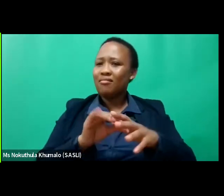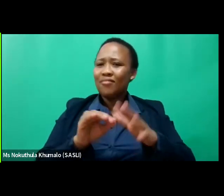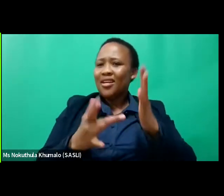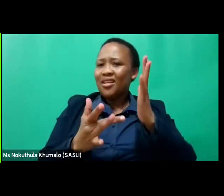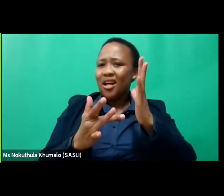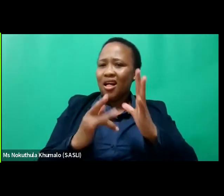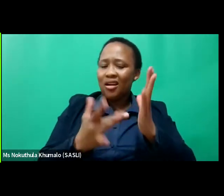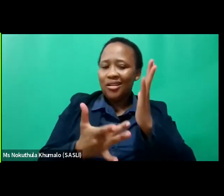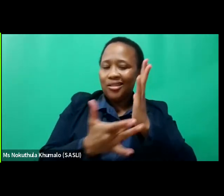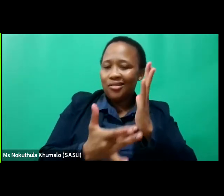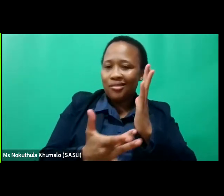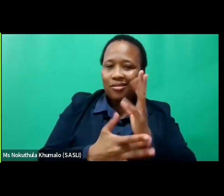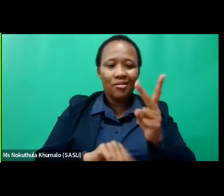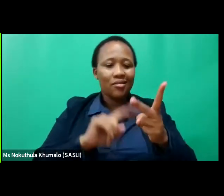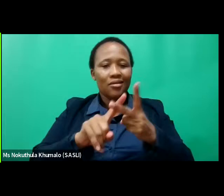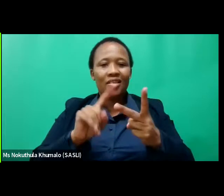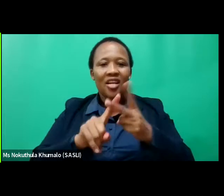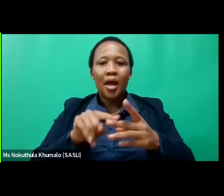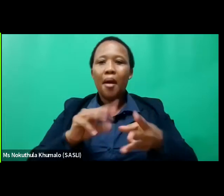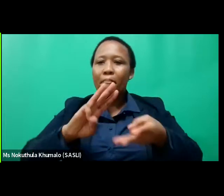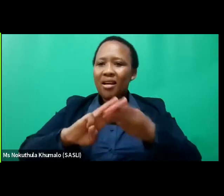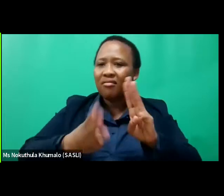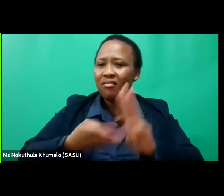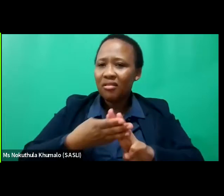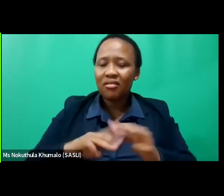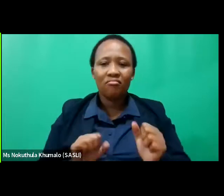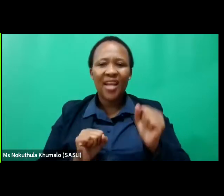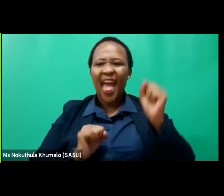and humanities.